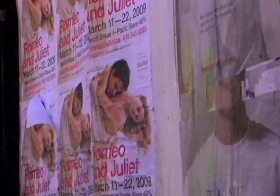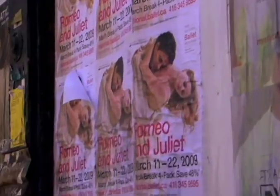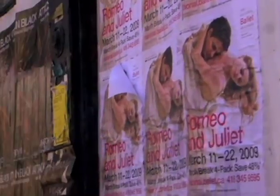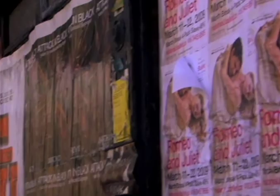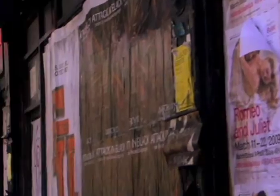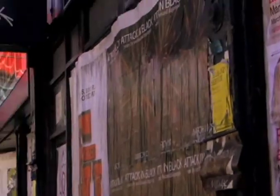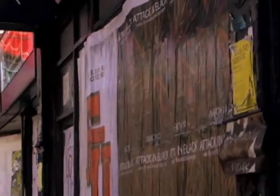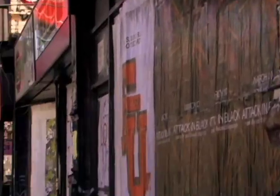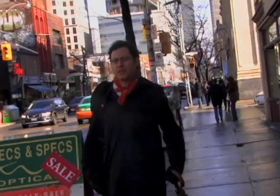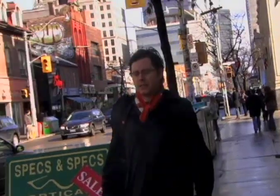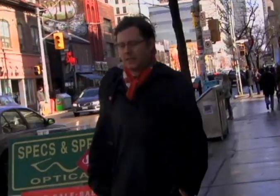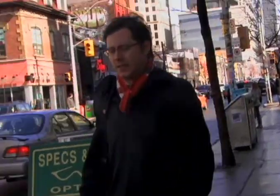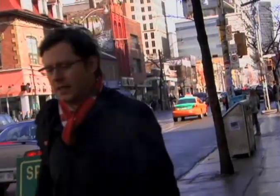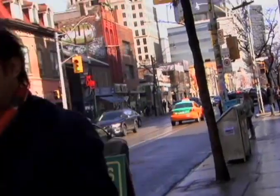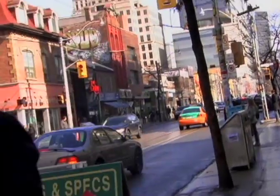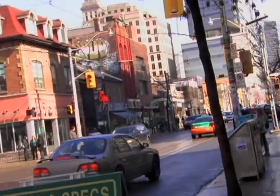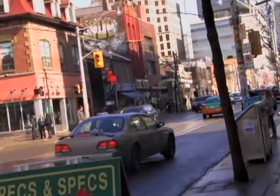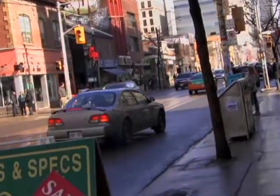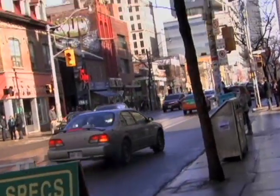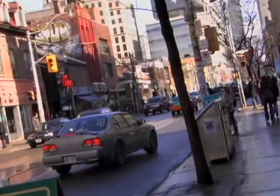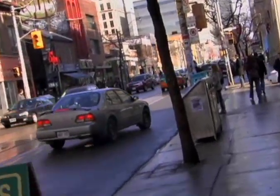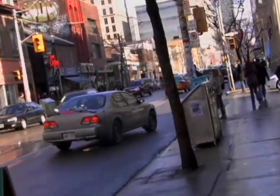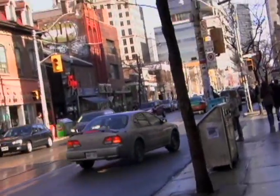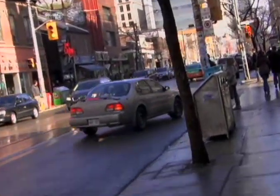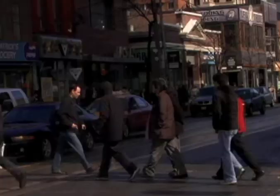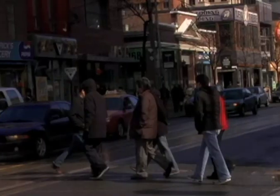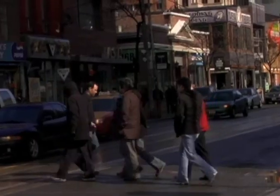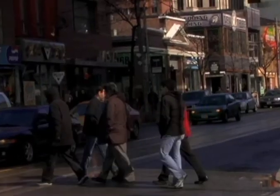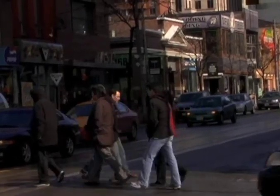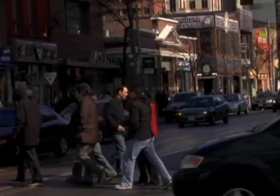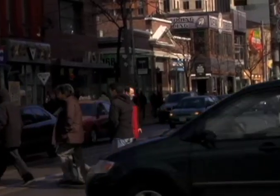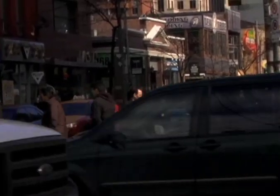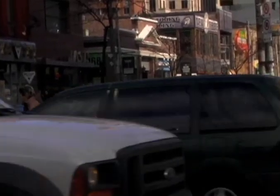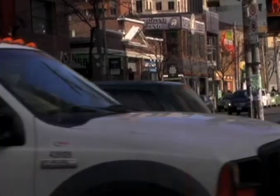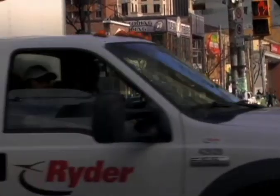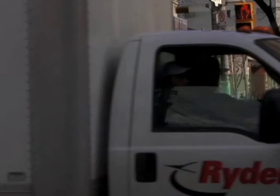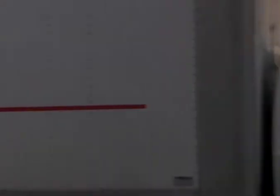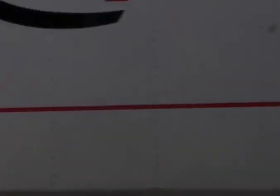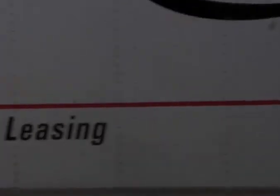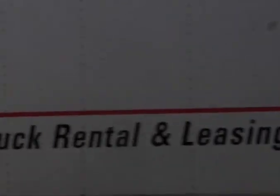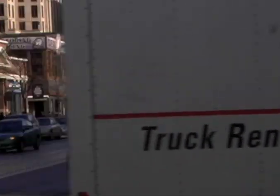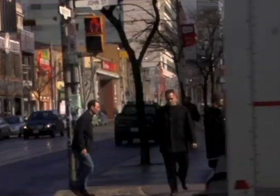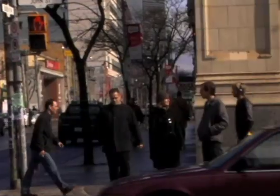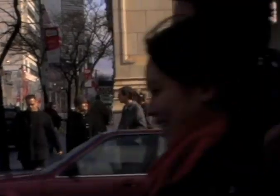Say further, you closed your eyes and could never see. Your loved ones, your